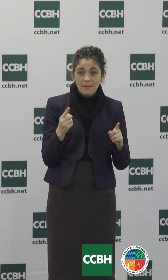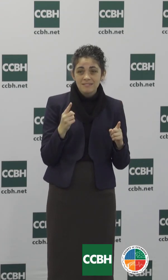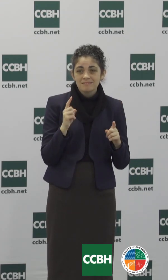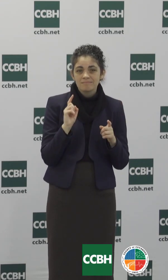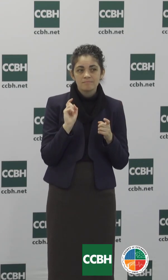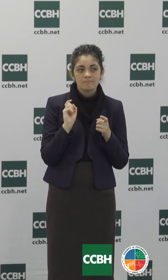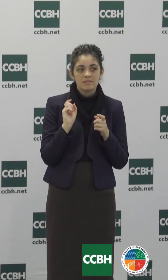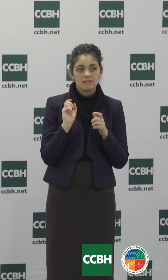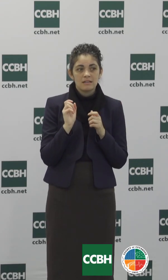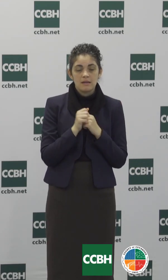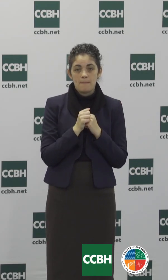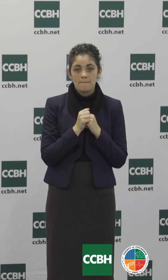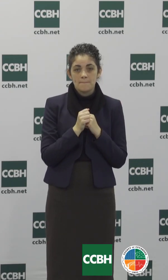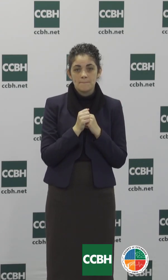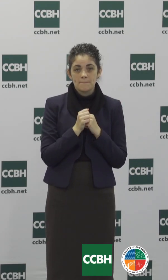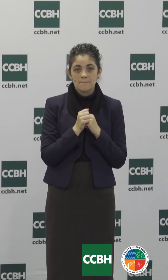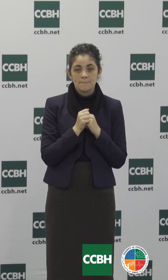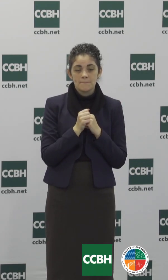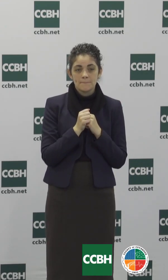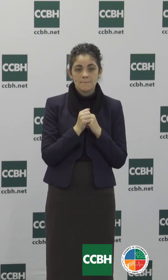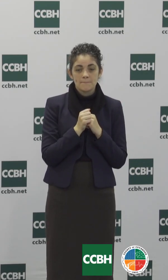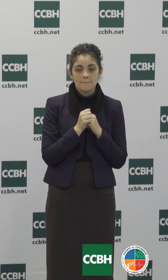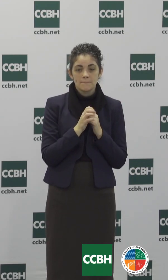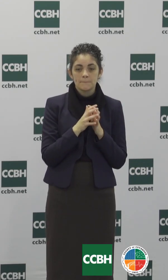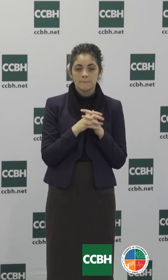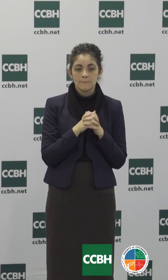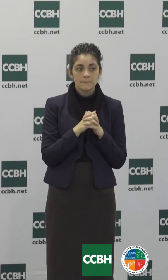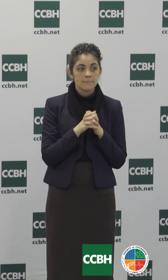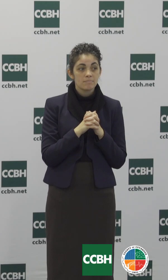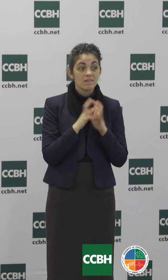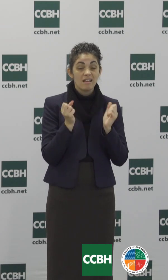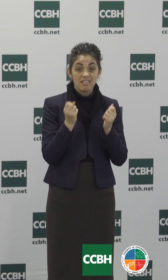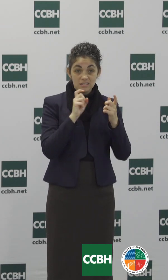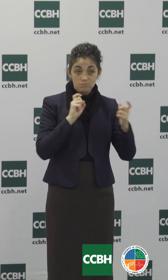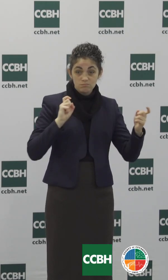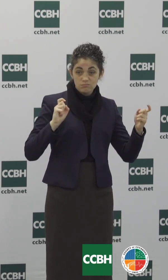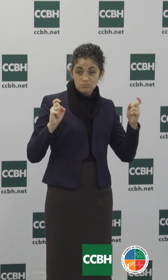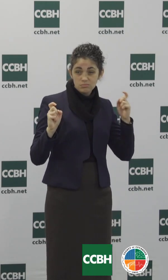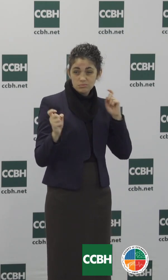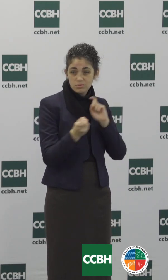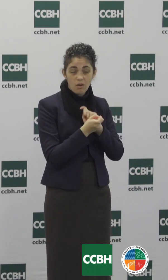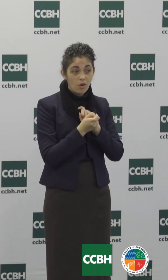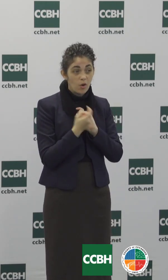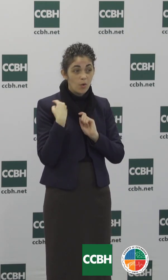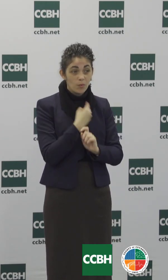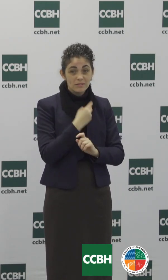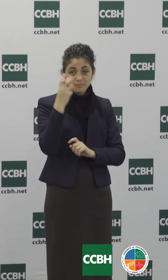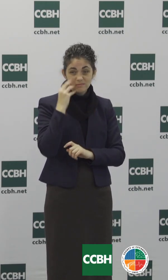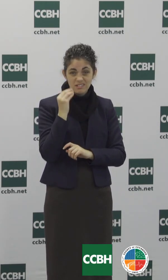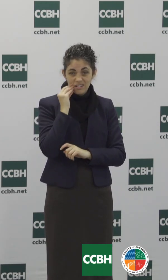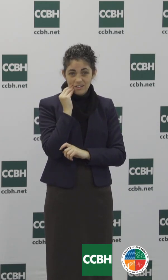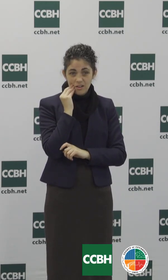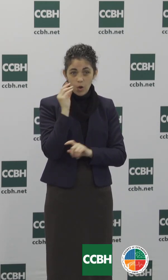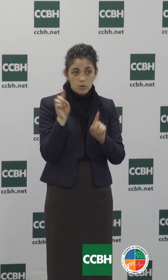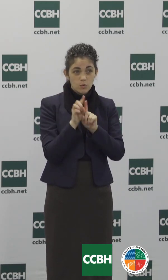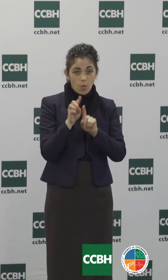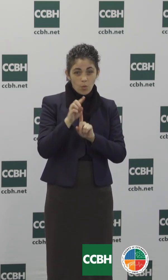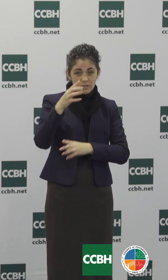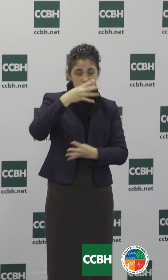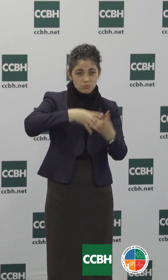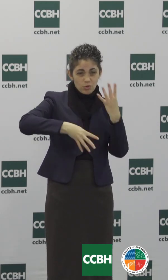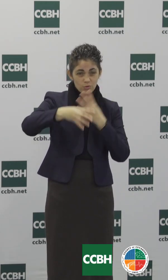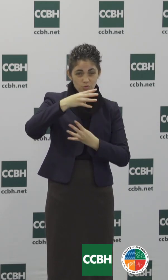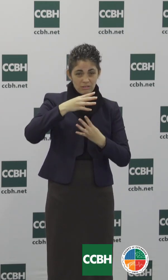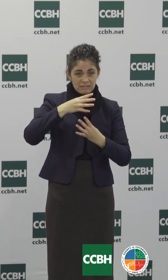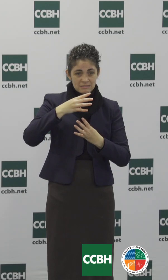adapt. So there's been a lot of change that we've all adapted to in how we interact